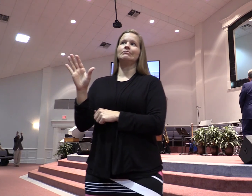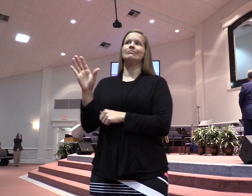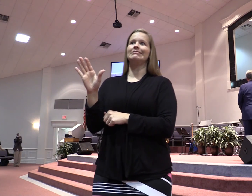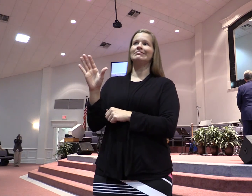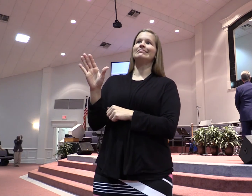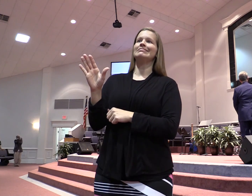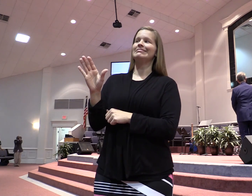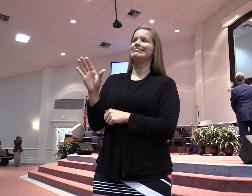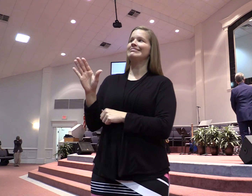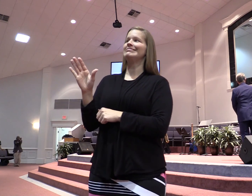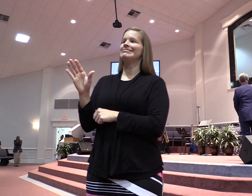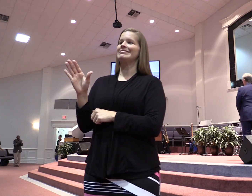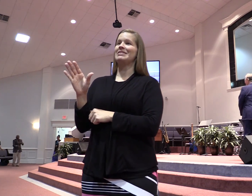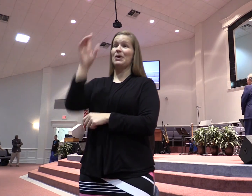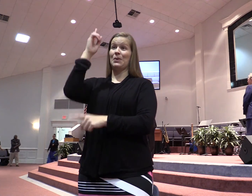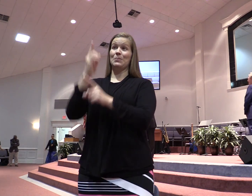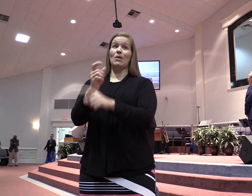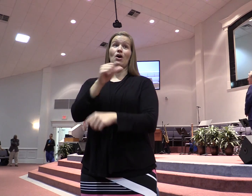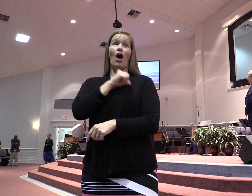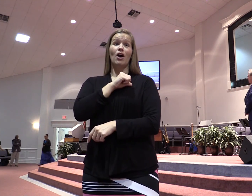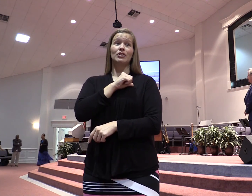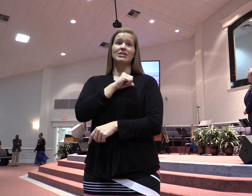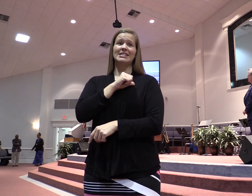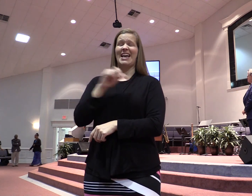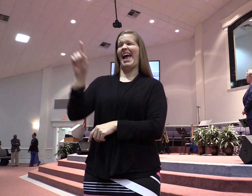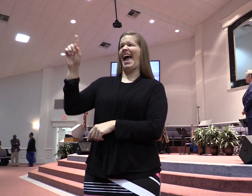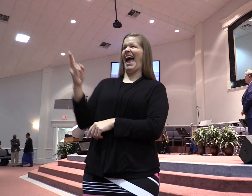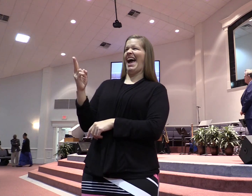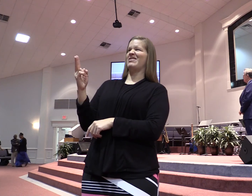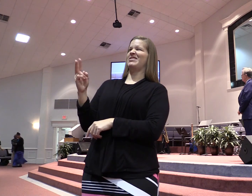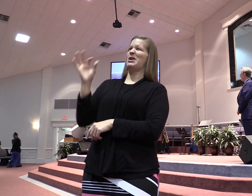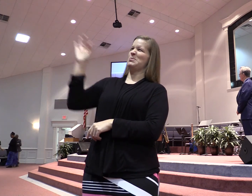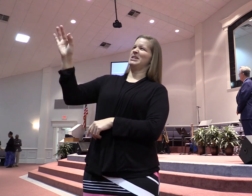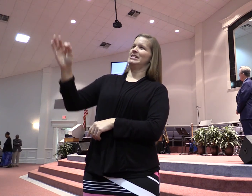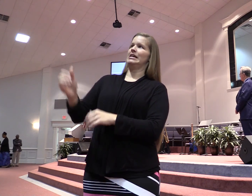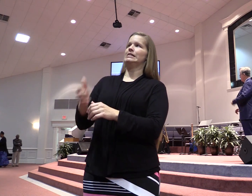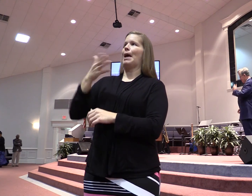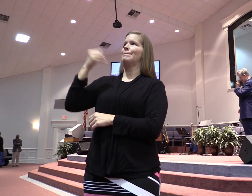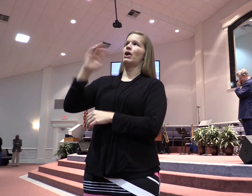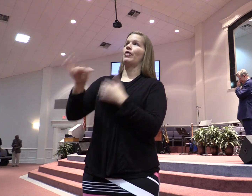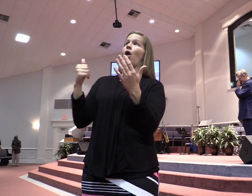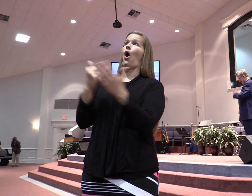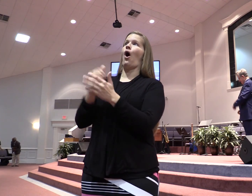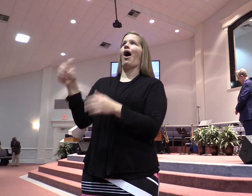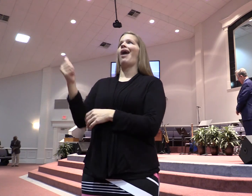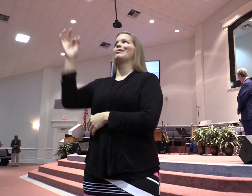And when he's at half capacity, he's better than most people Amen. At full capacity. Amen.